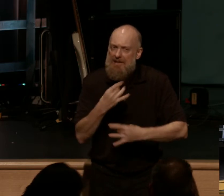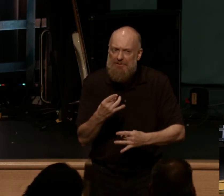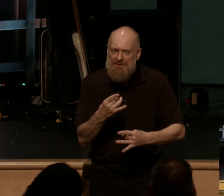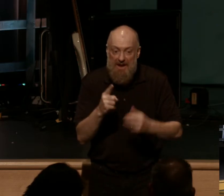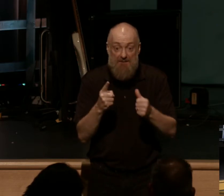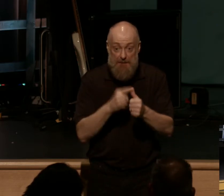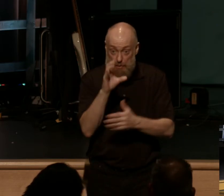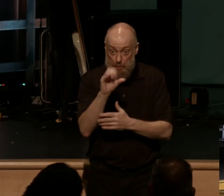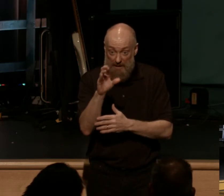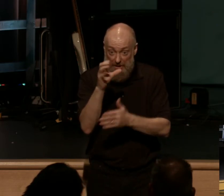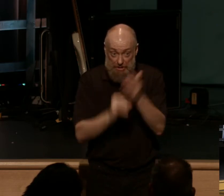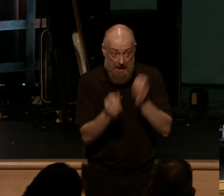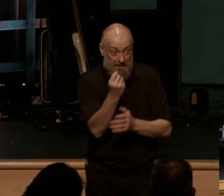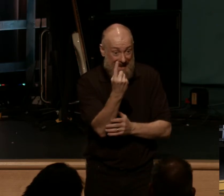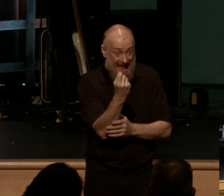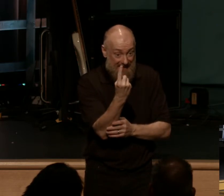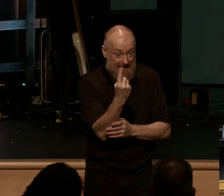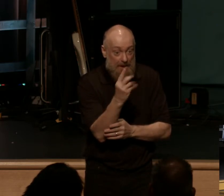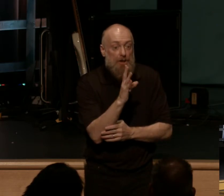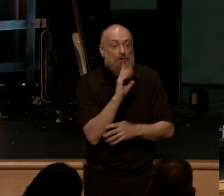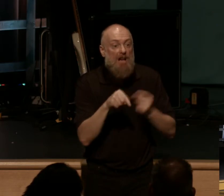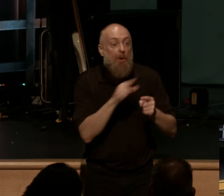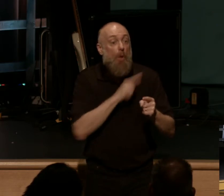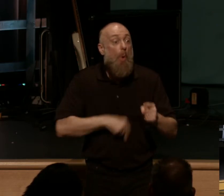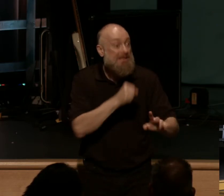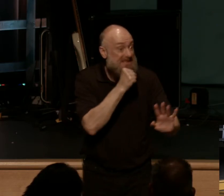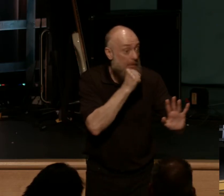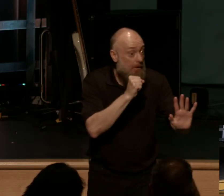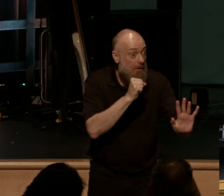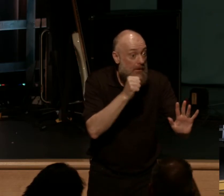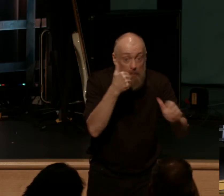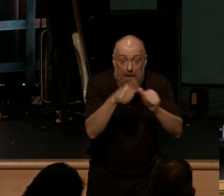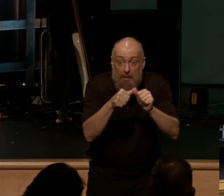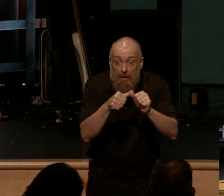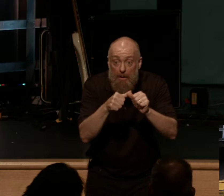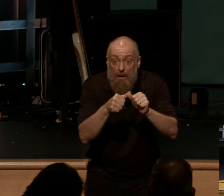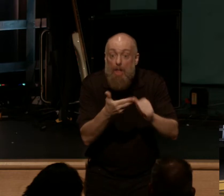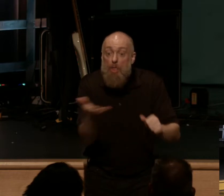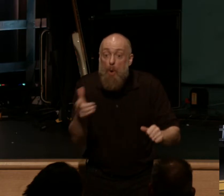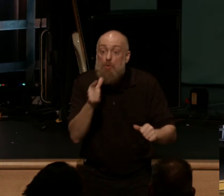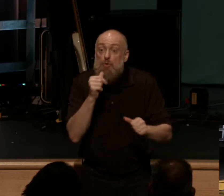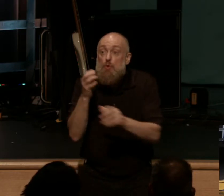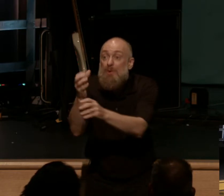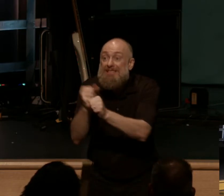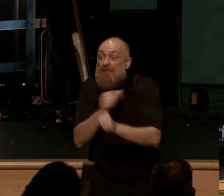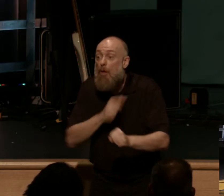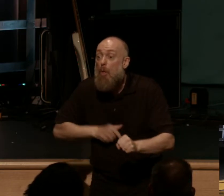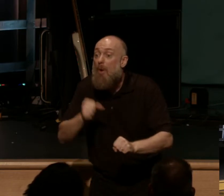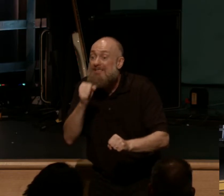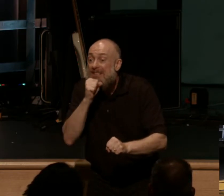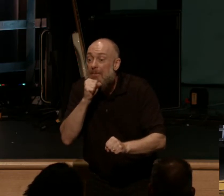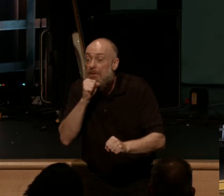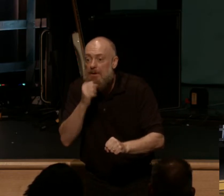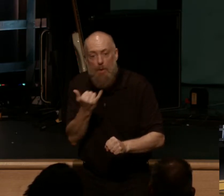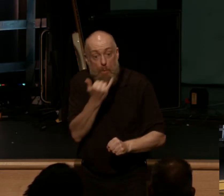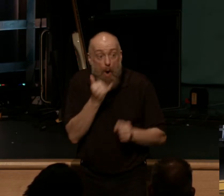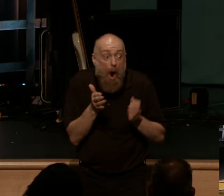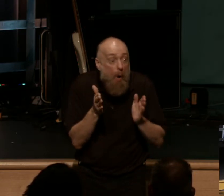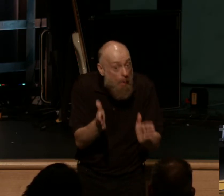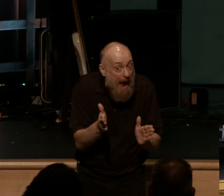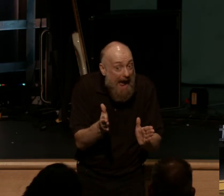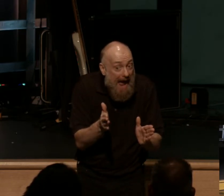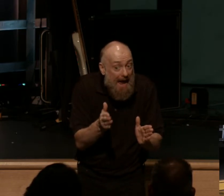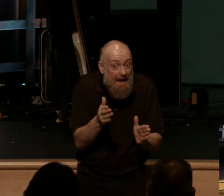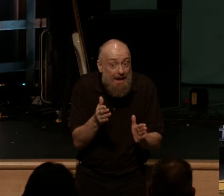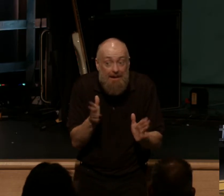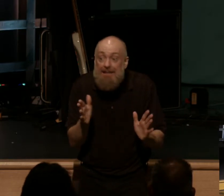1 Corinthians 11, and it talks about the Lord's Supper. And it says, those who receive the Lord's Supper in an unworthy manner, the text